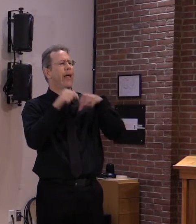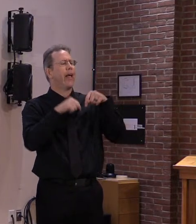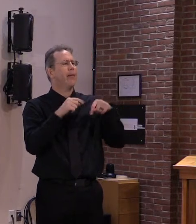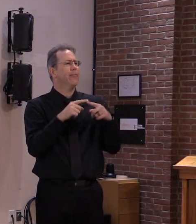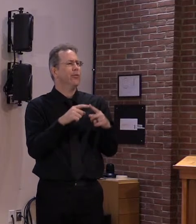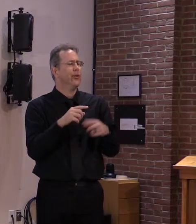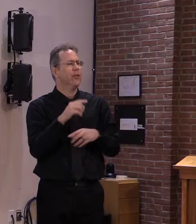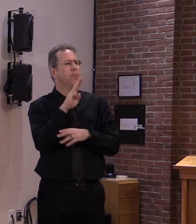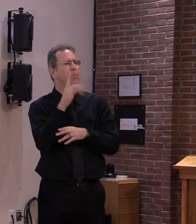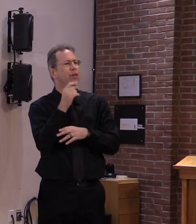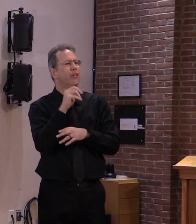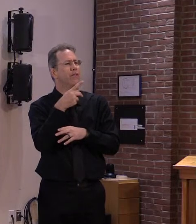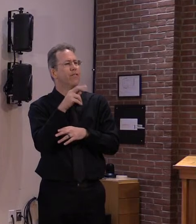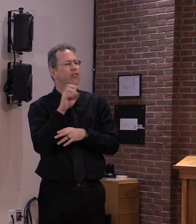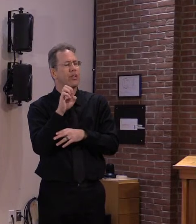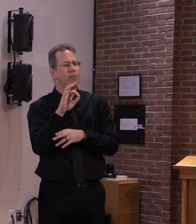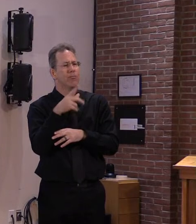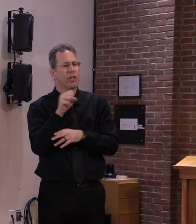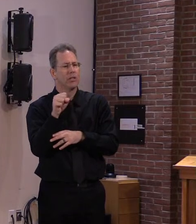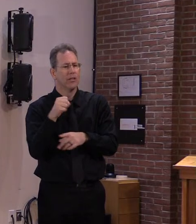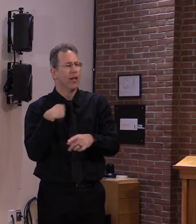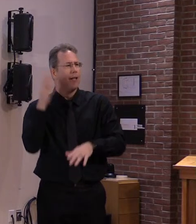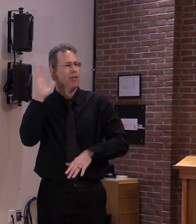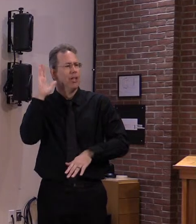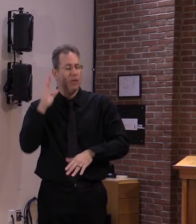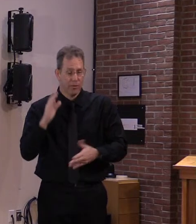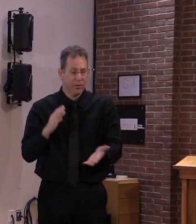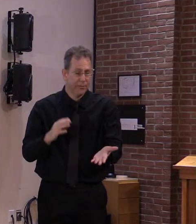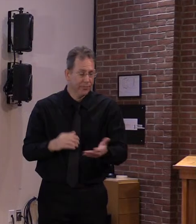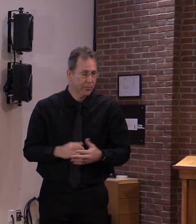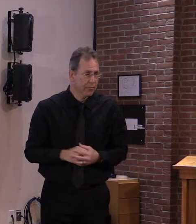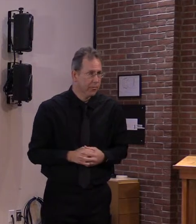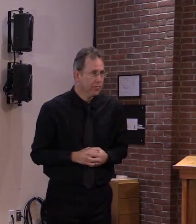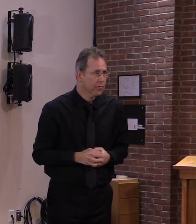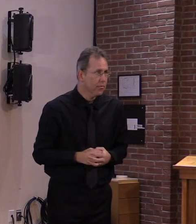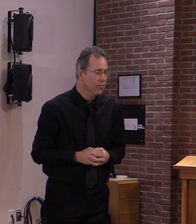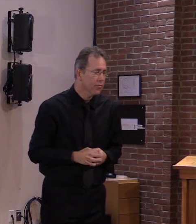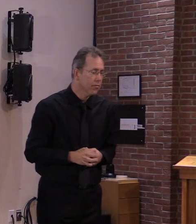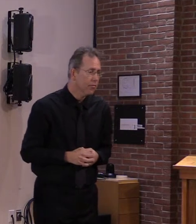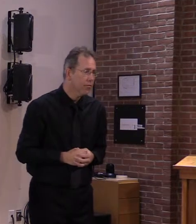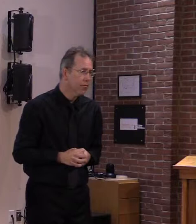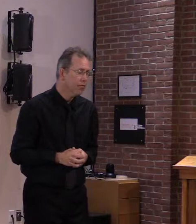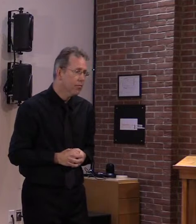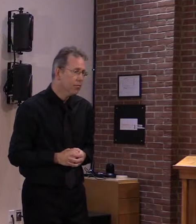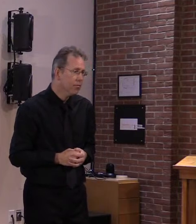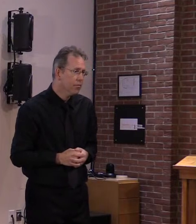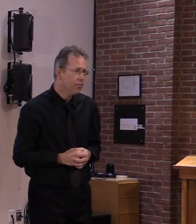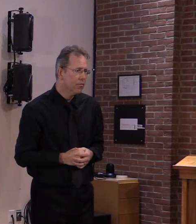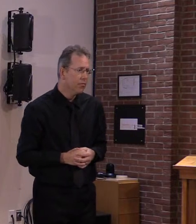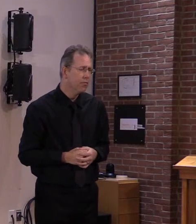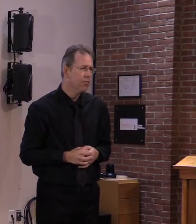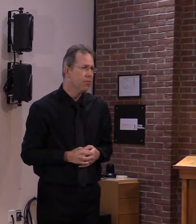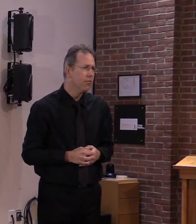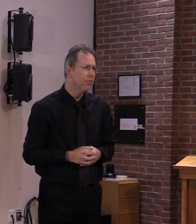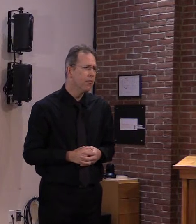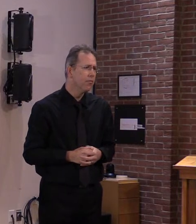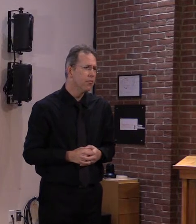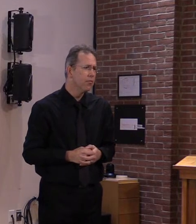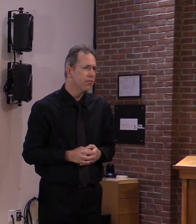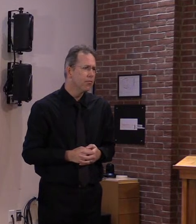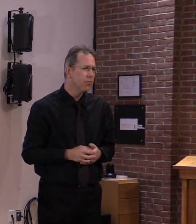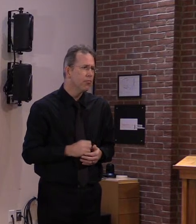do, but we're advising that they have it as part of the questions. But again, I will reiterate, if you had a gathering yesterday that